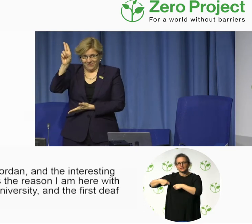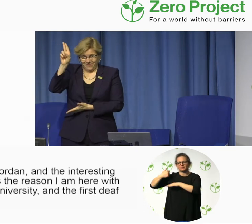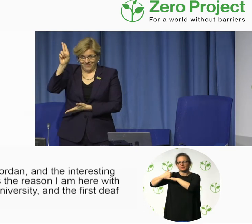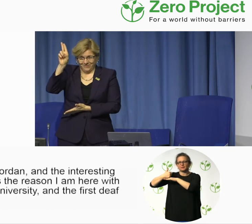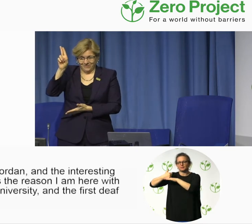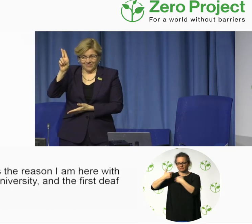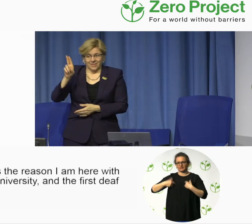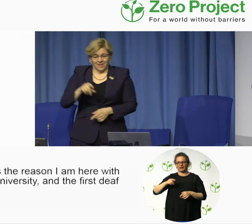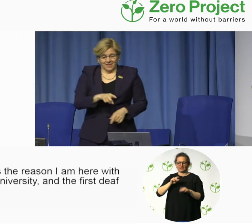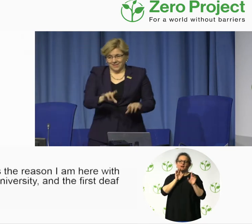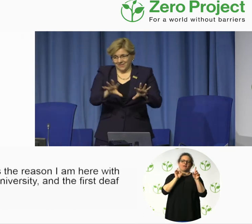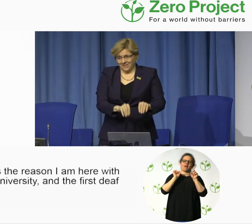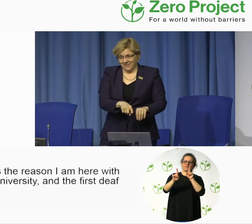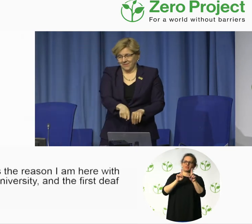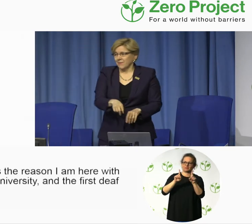female president of Gallaudet.